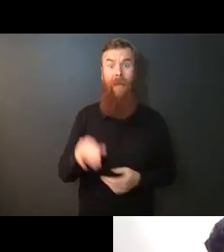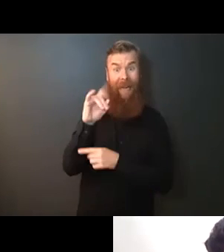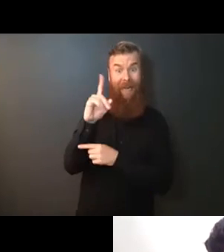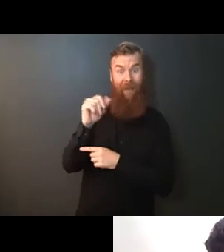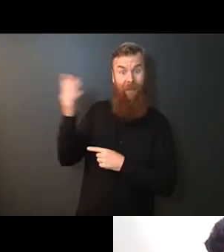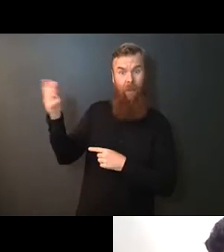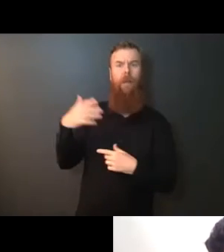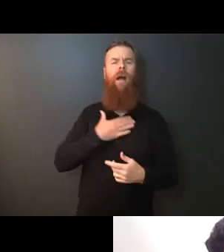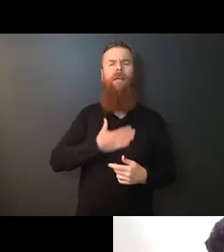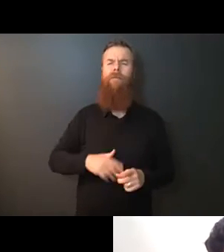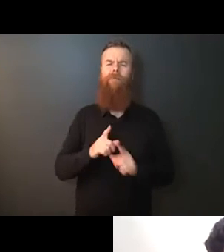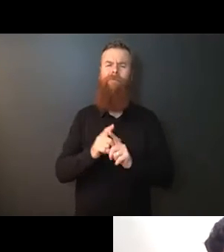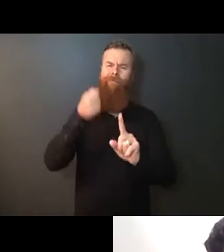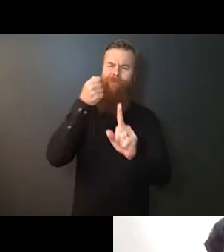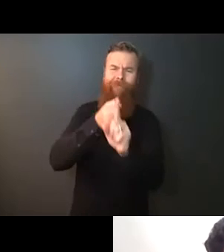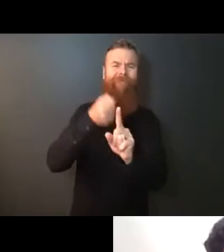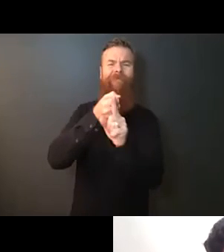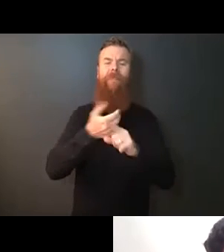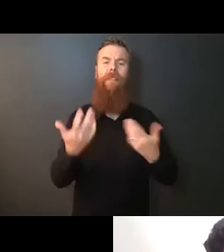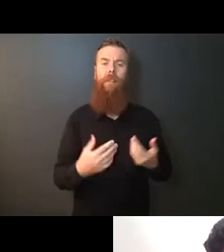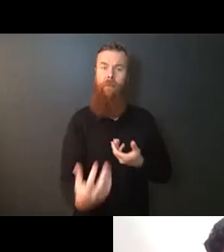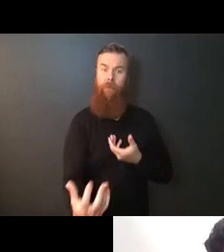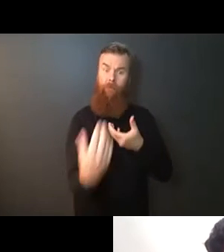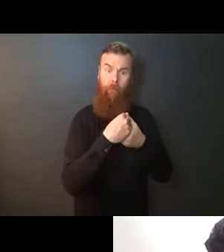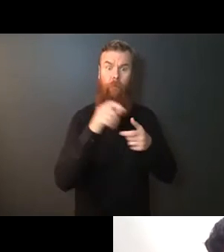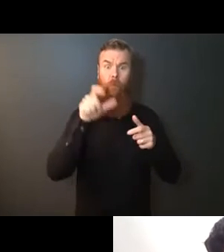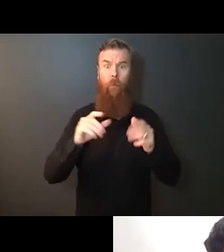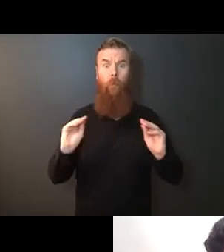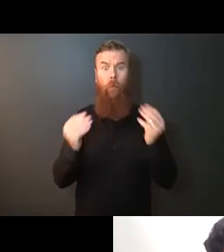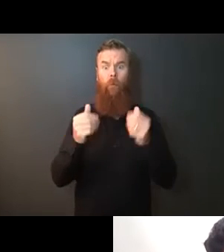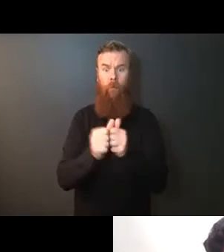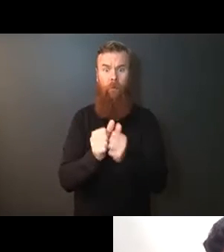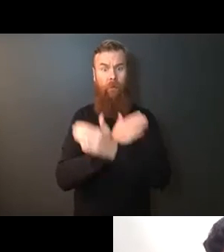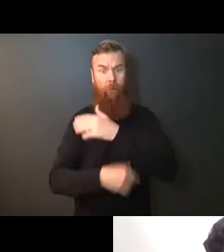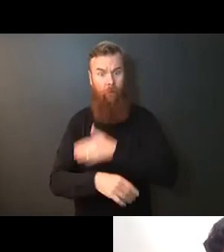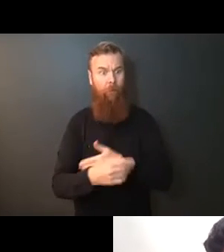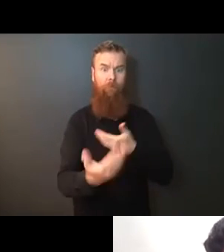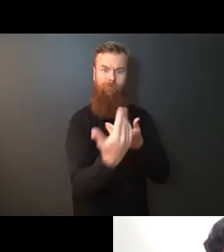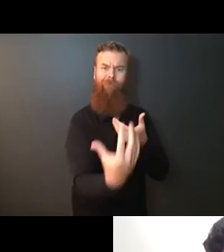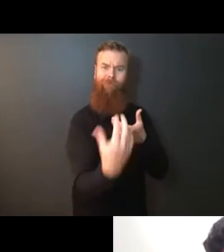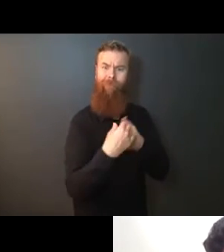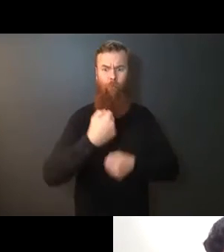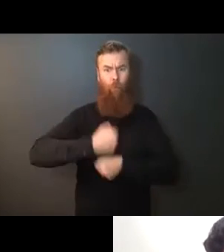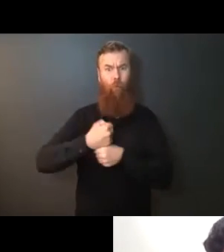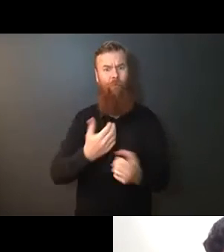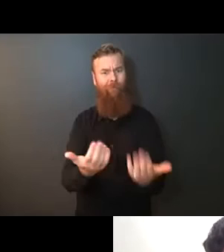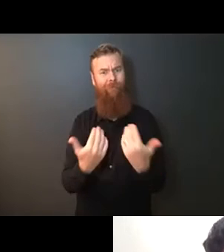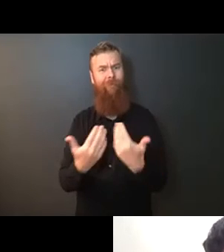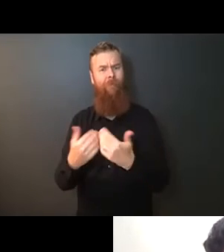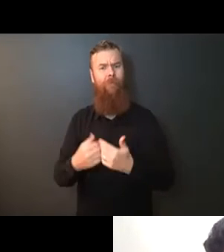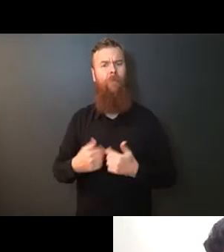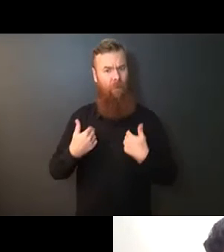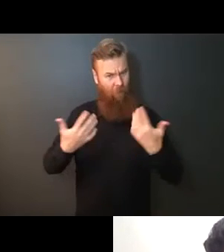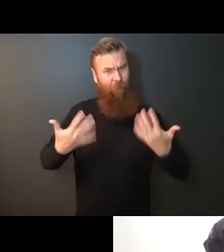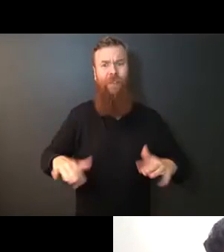with disabilities in our agenda. I said it in another event that we